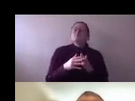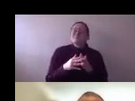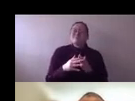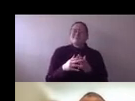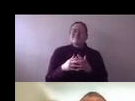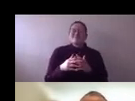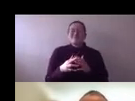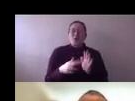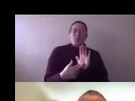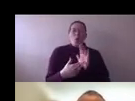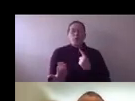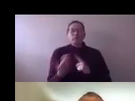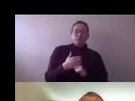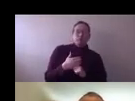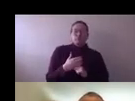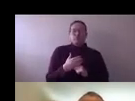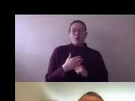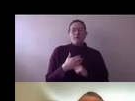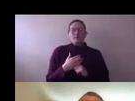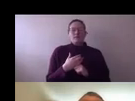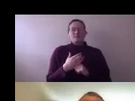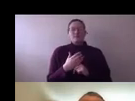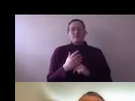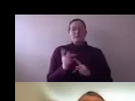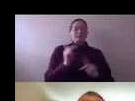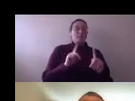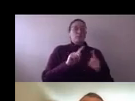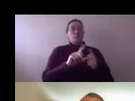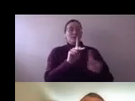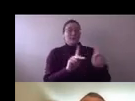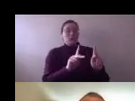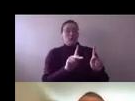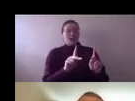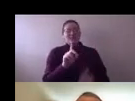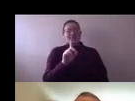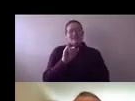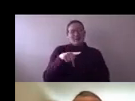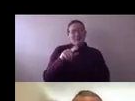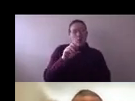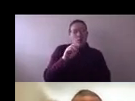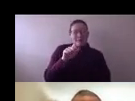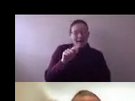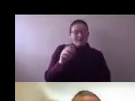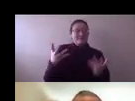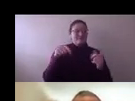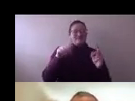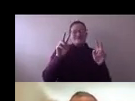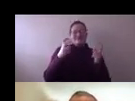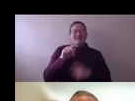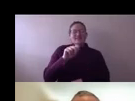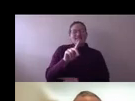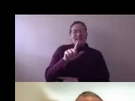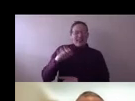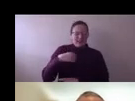of, I guess, people-to-people diplomats, right? So here was a case of TDD that I mentioned, the Chinese